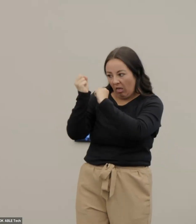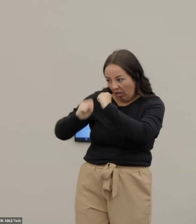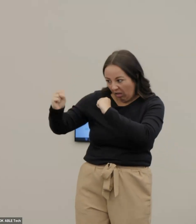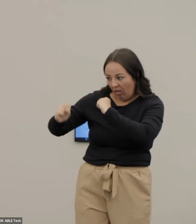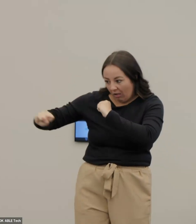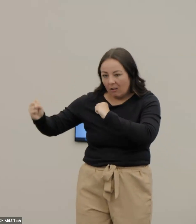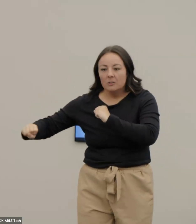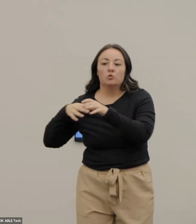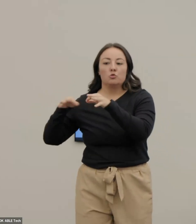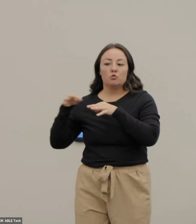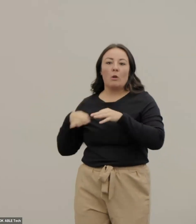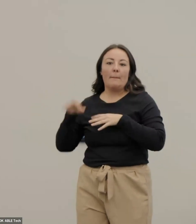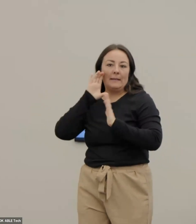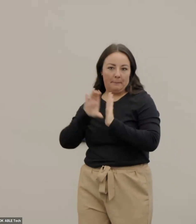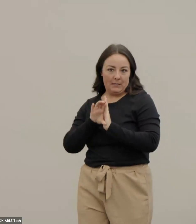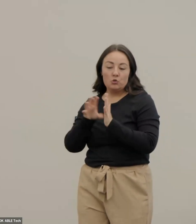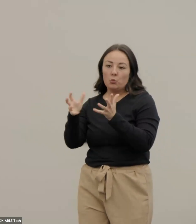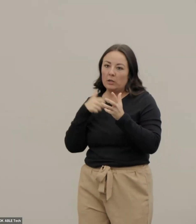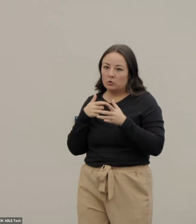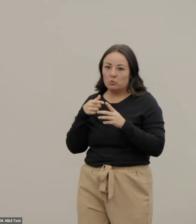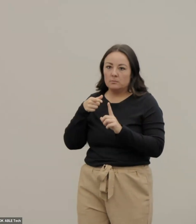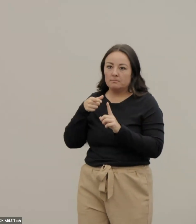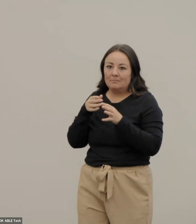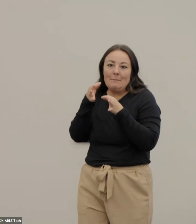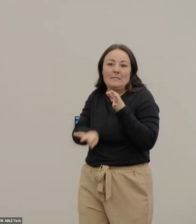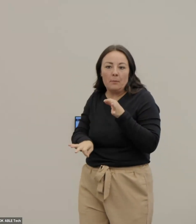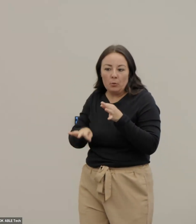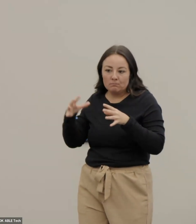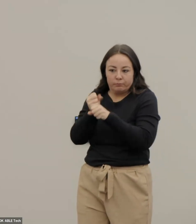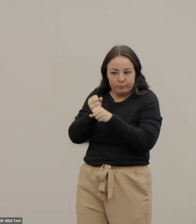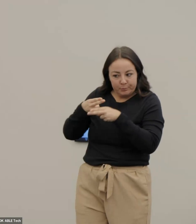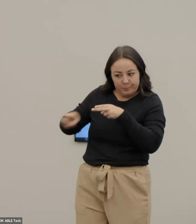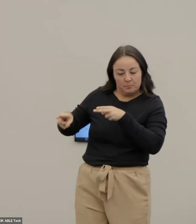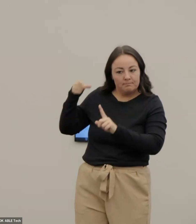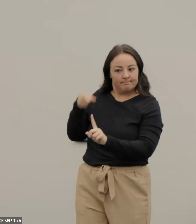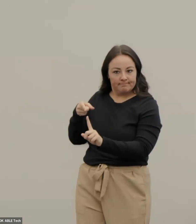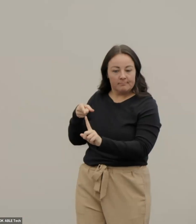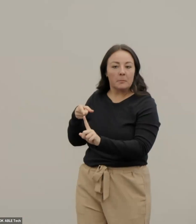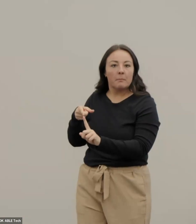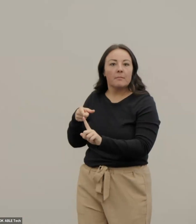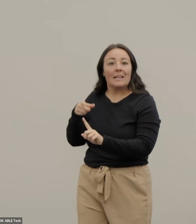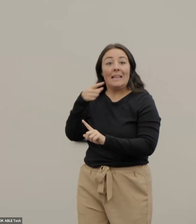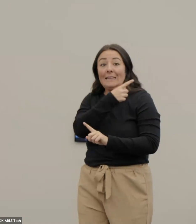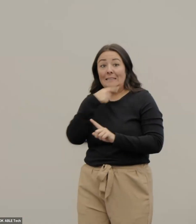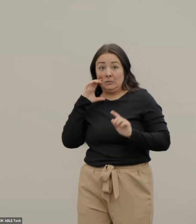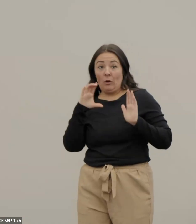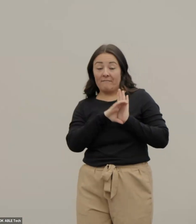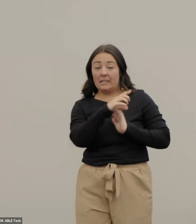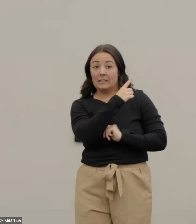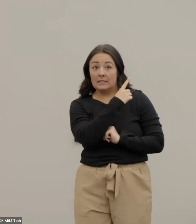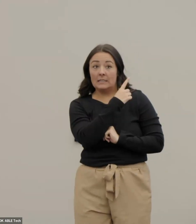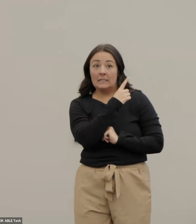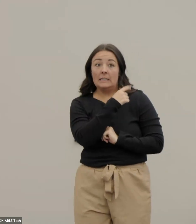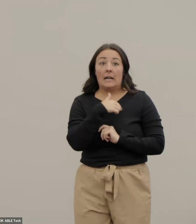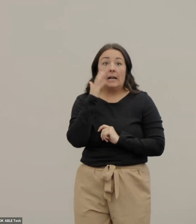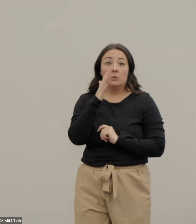right? You want to keep it concise, keep it straight and to the point. In this particular graphic, I'm going to say